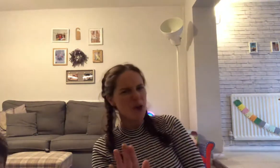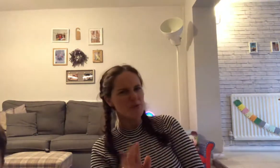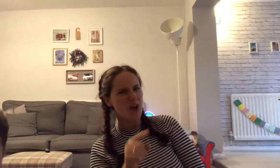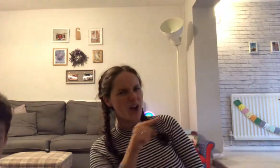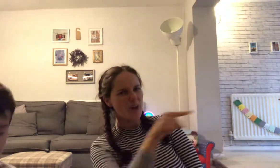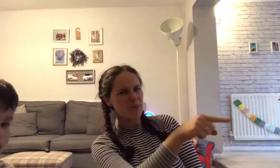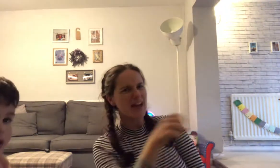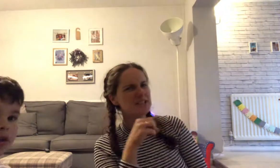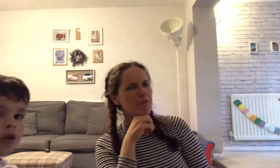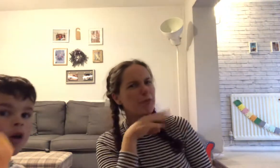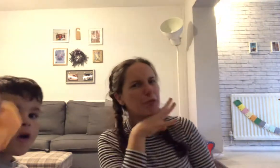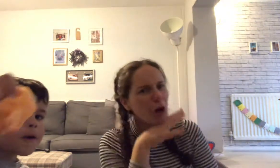No, that's a frog.